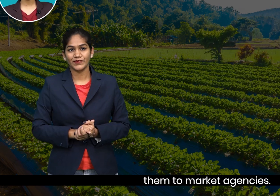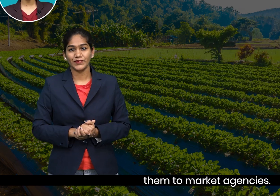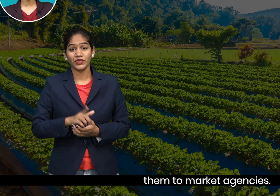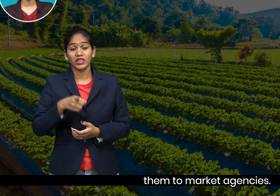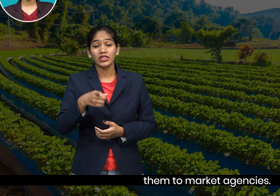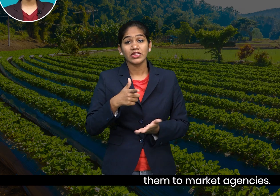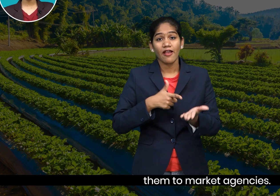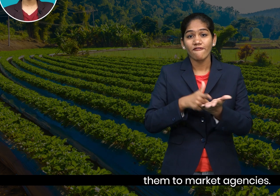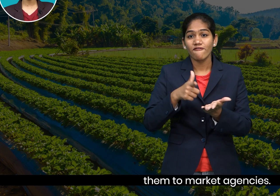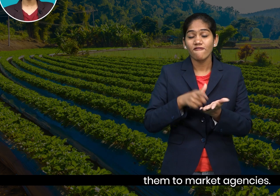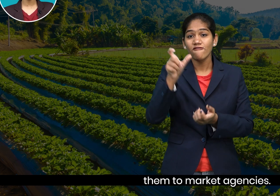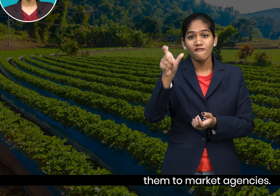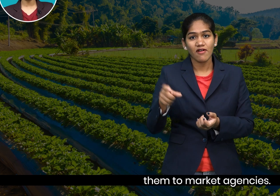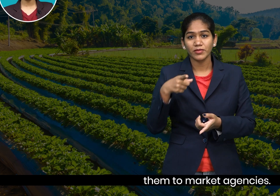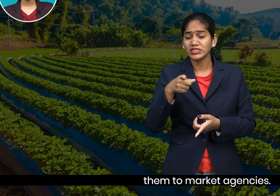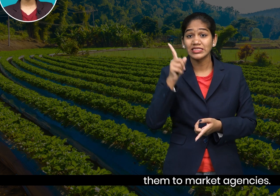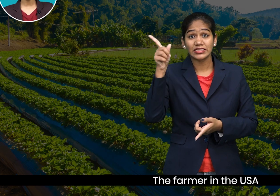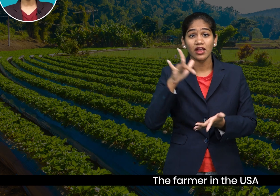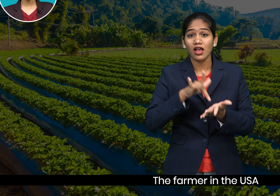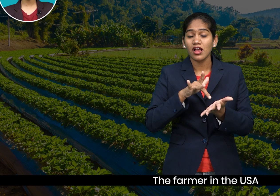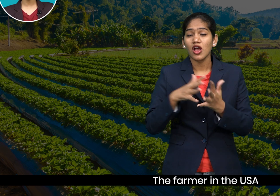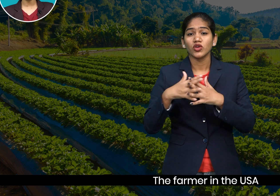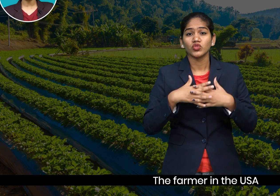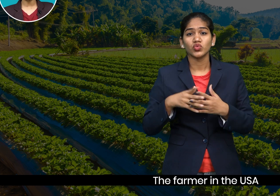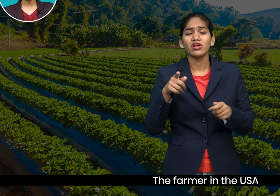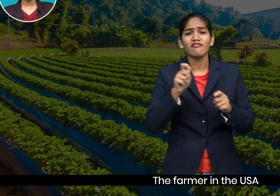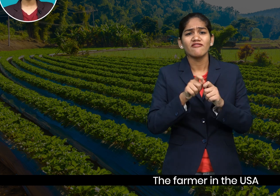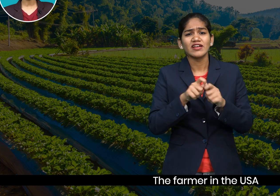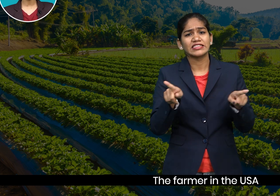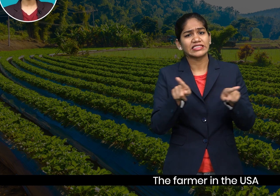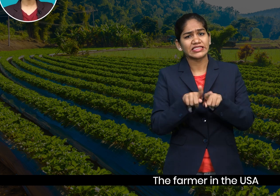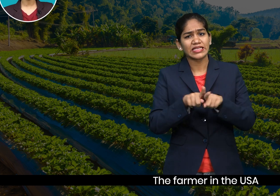The farmer in the USA works like a